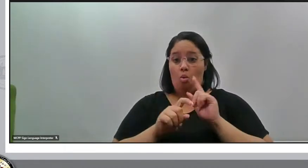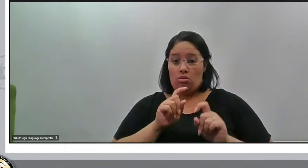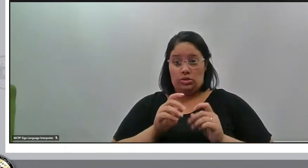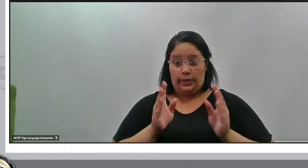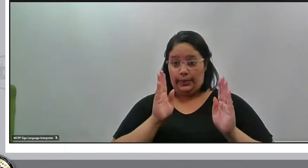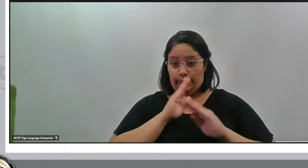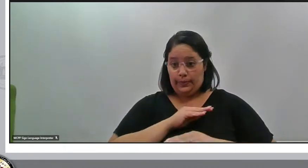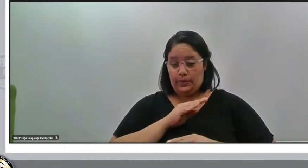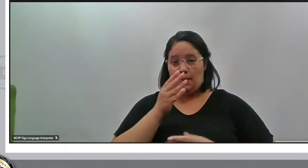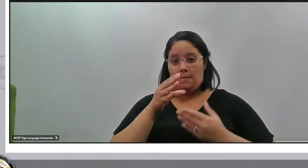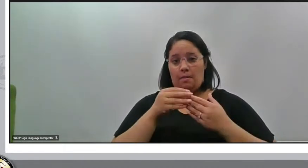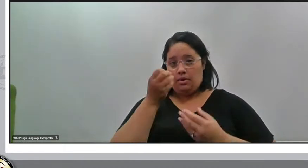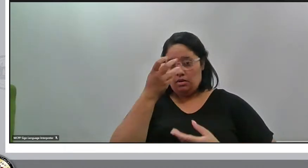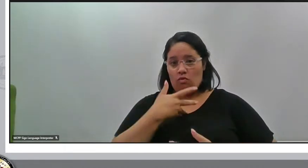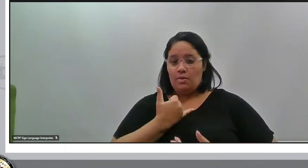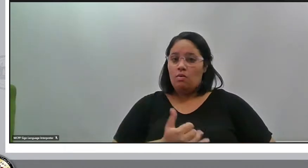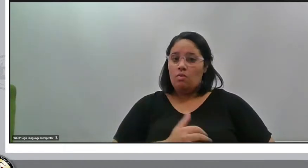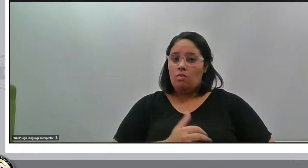members indicate now?